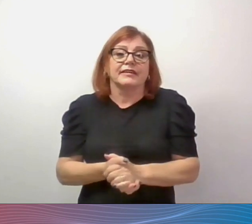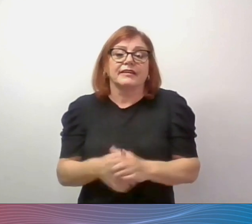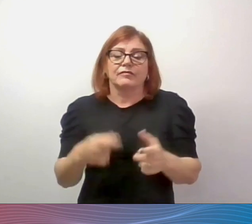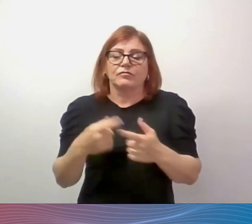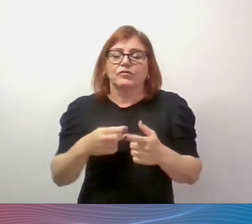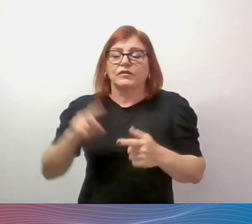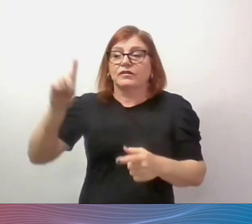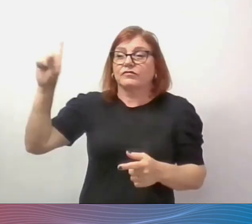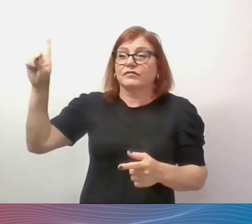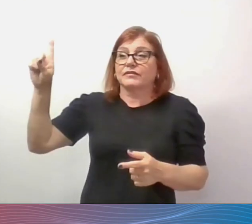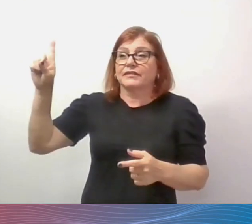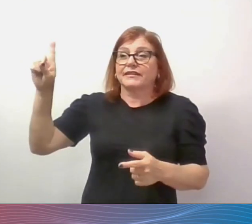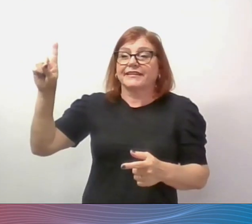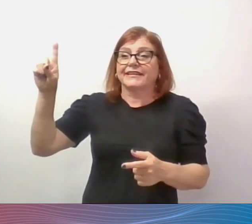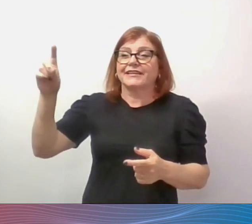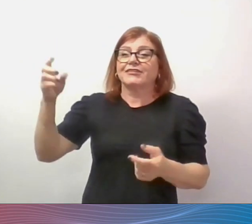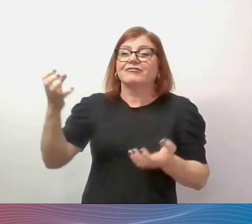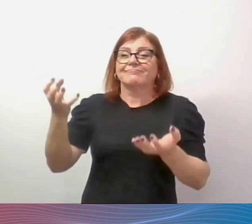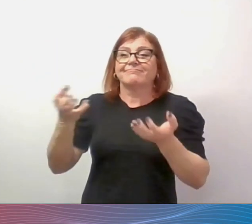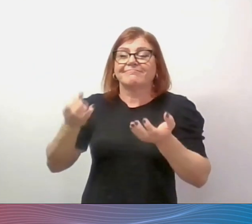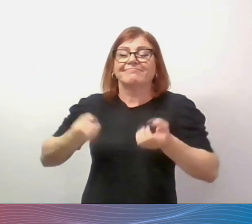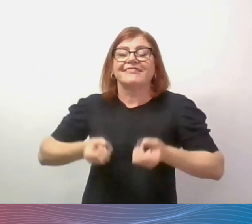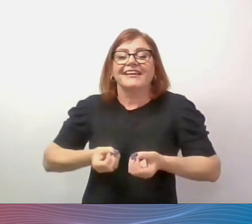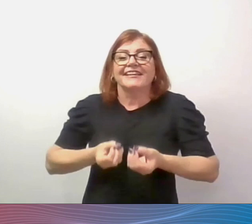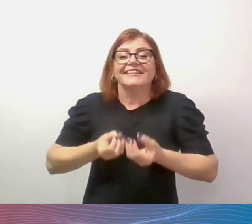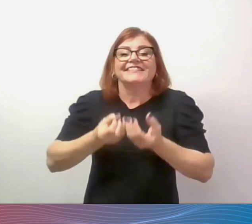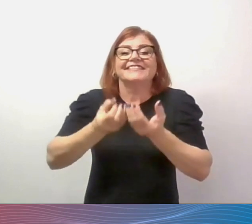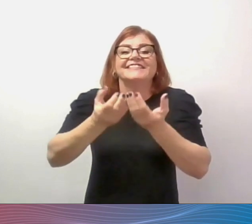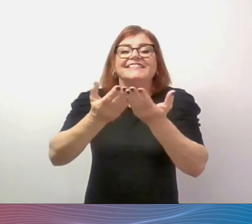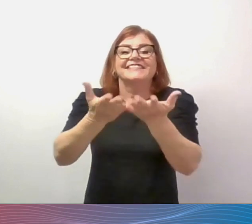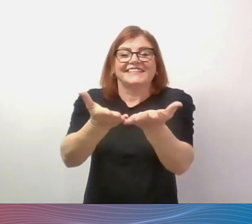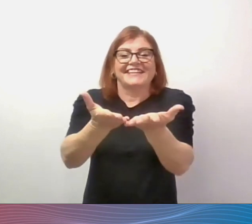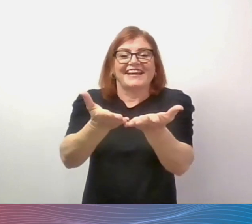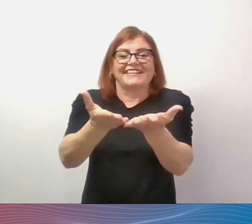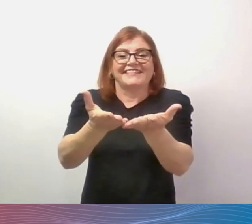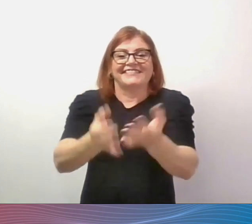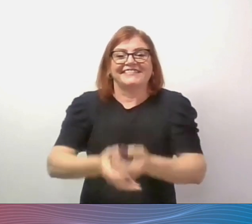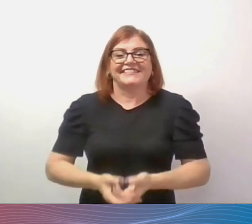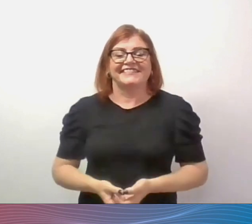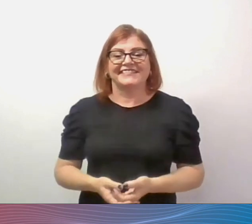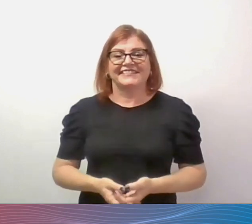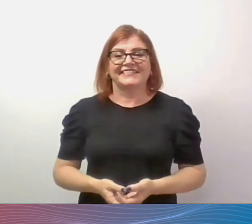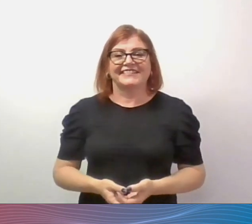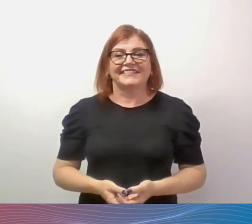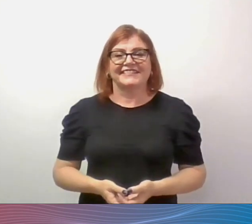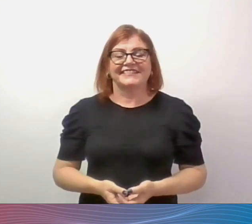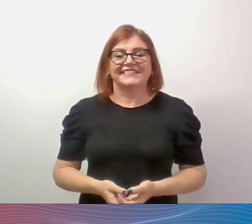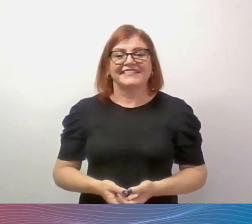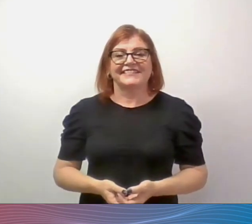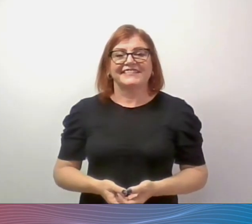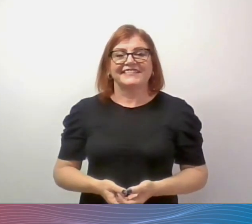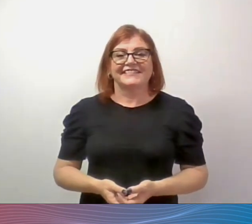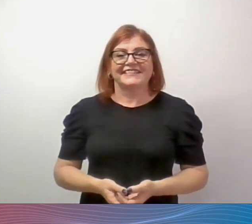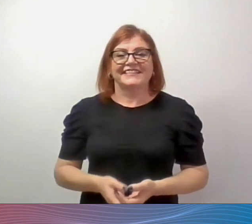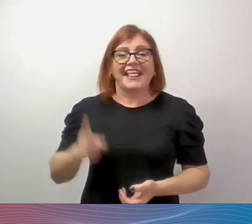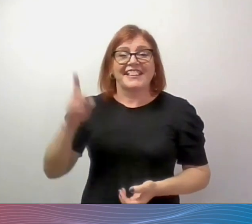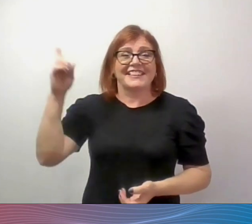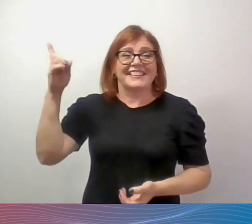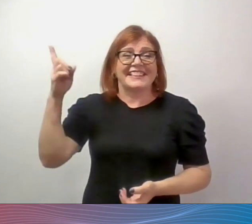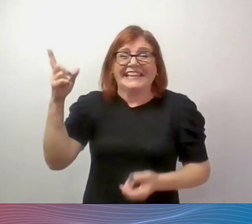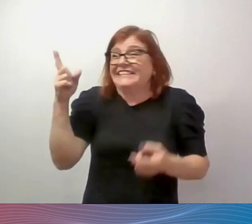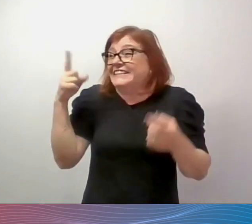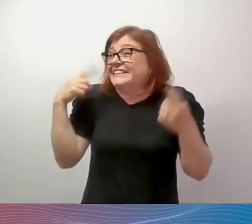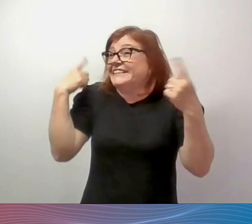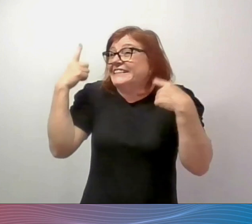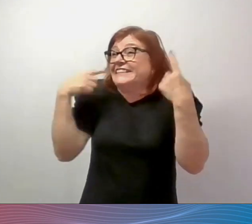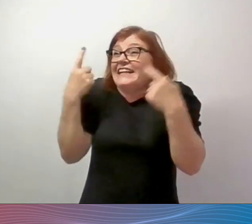doador. Because he is a giving God. Ele está, desculpe eu usar essa palavra, ele está louco para doar. Forgive me for